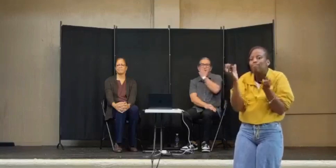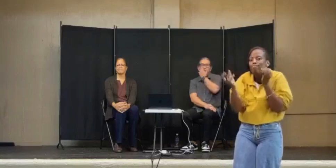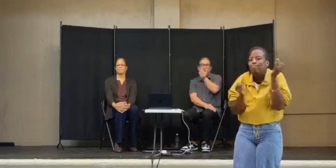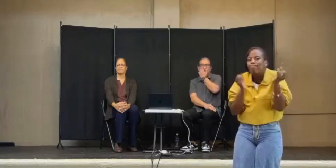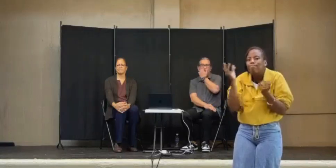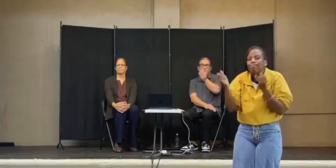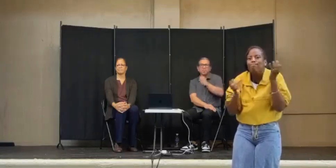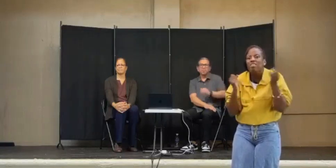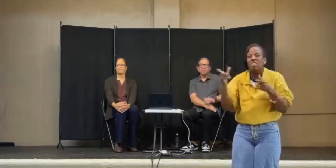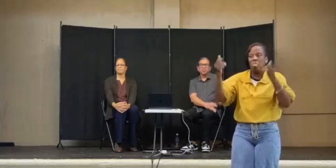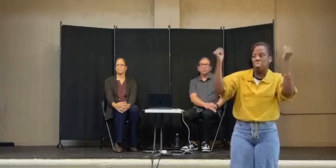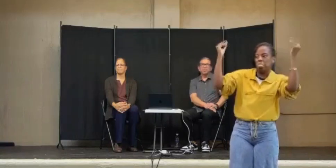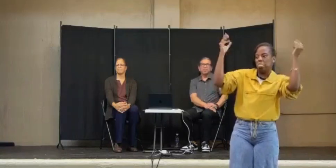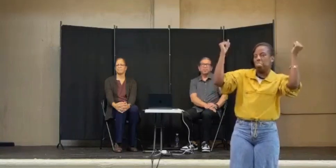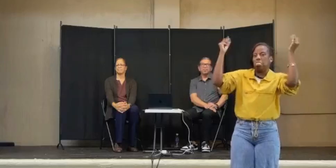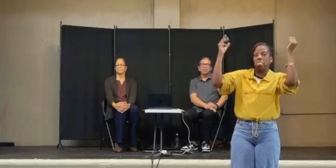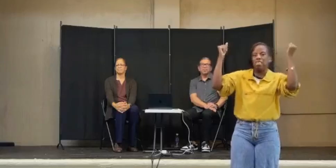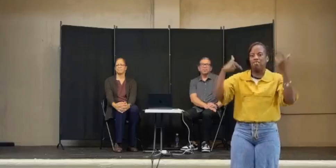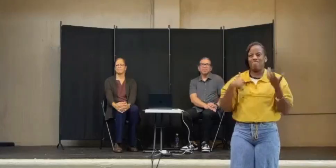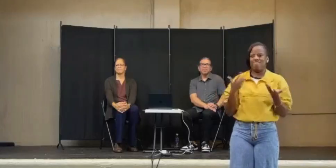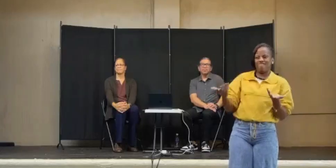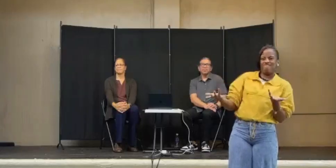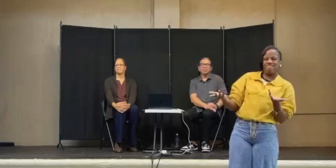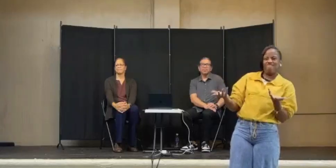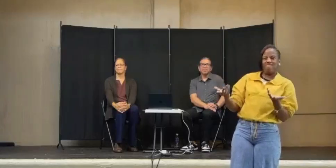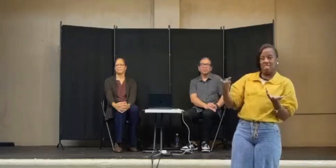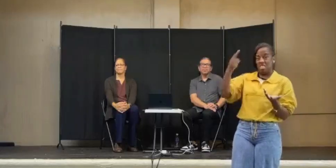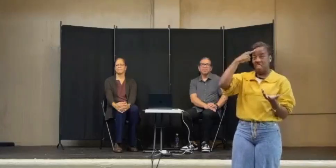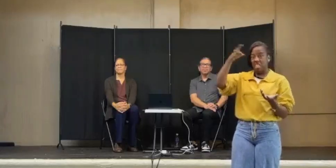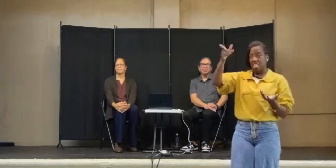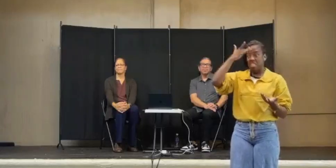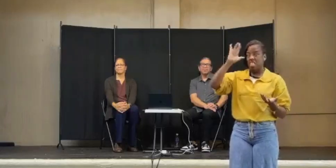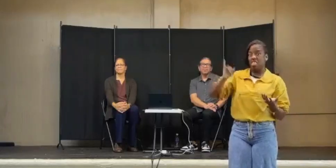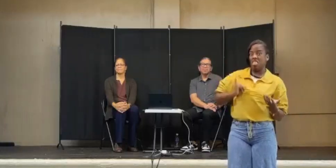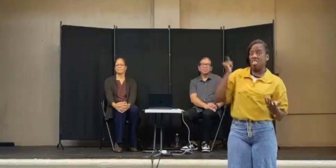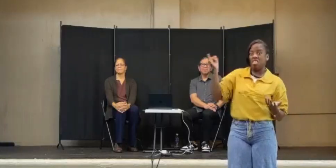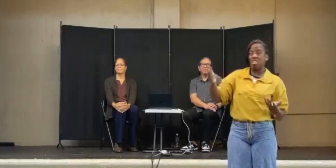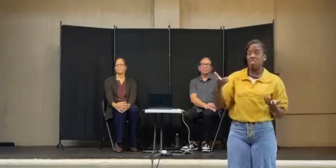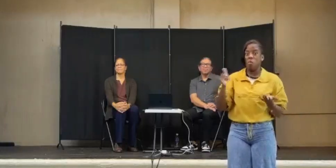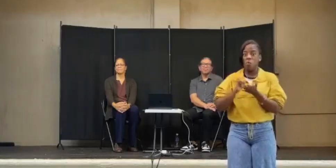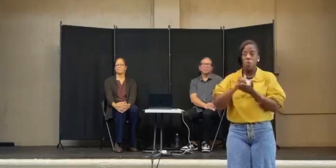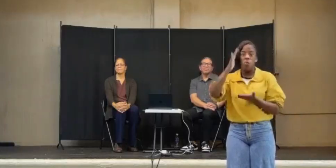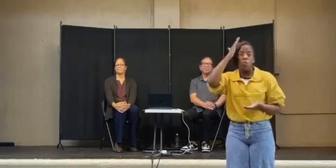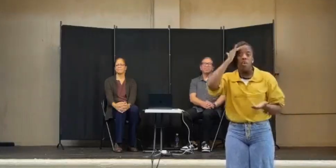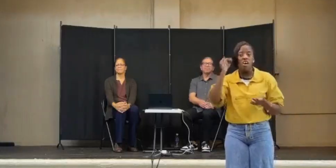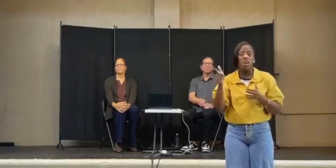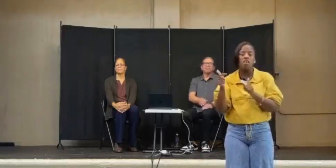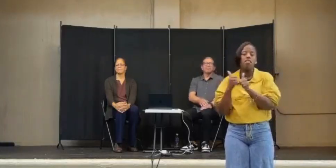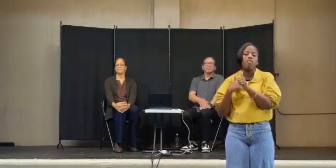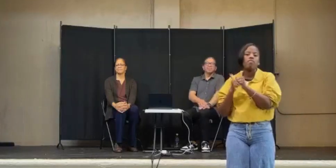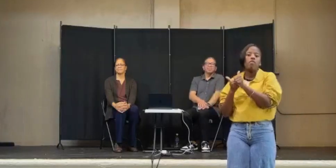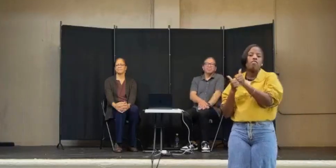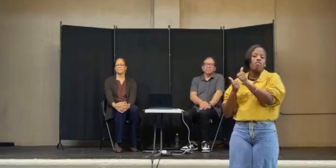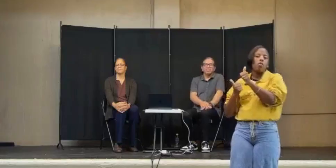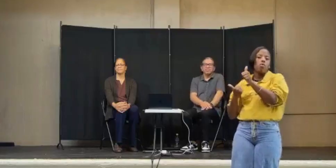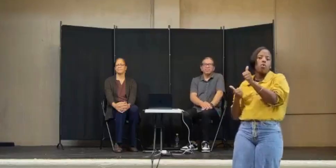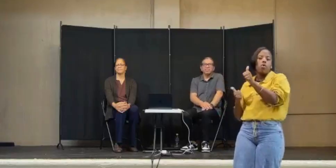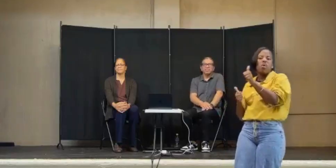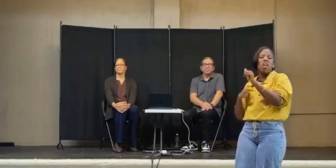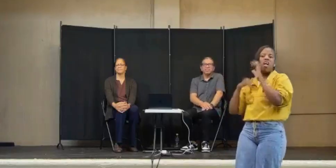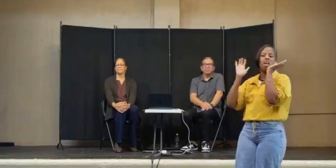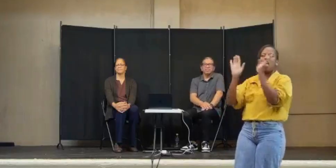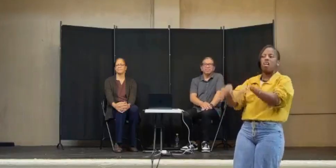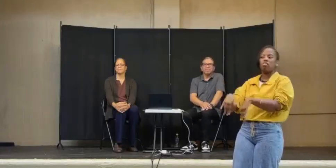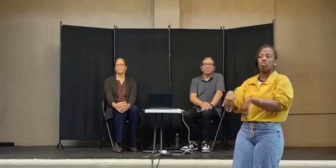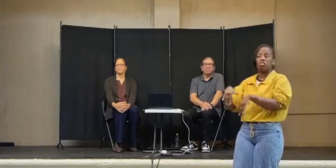able to communicate with the deaf community more, because I can't really understand people when they sign in that way. And